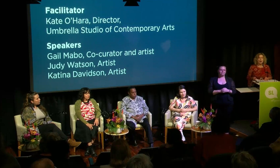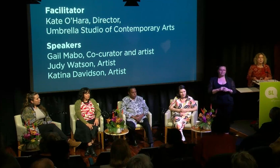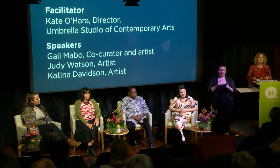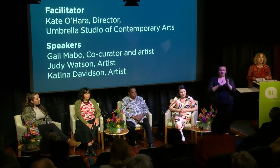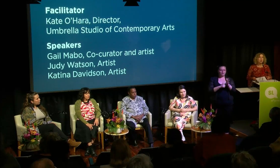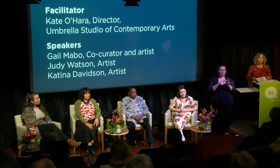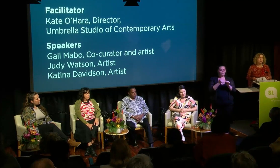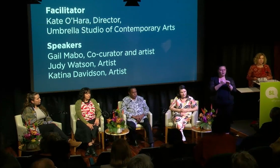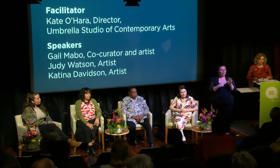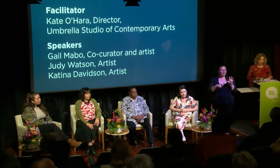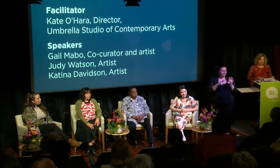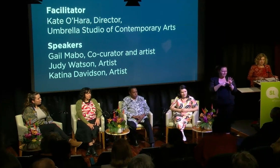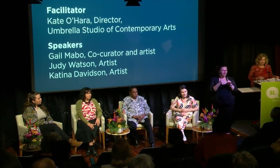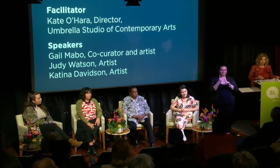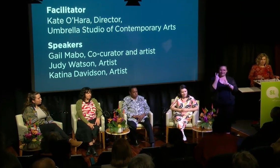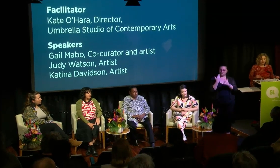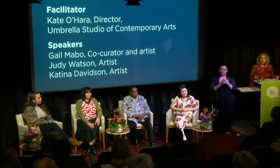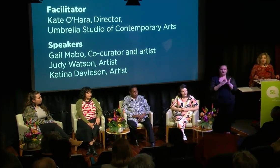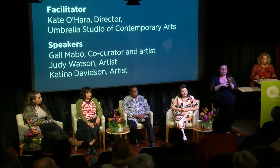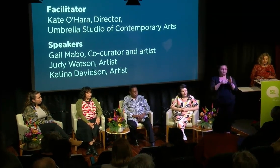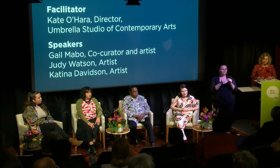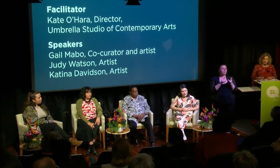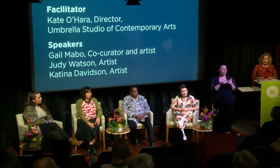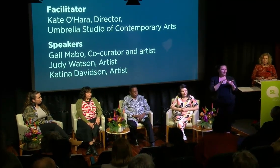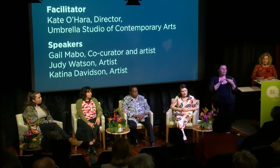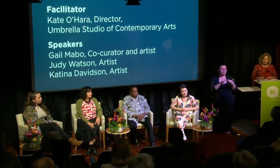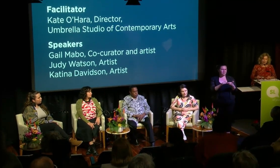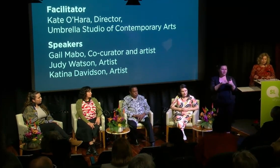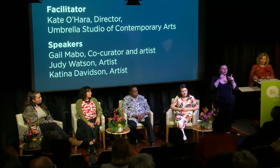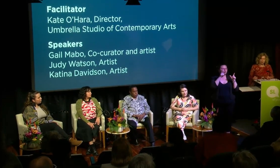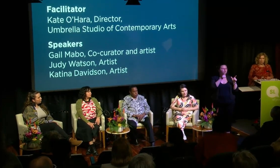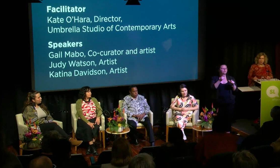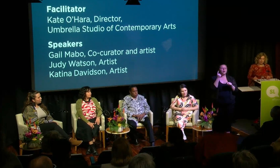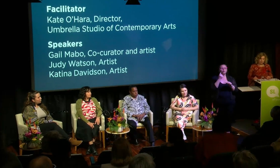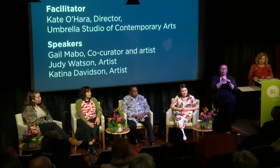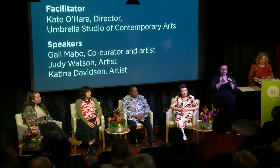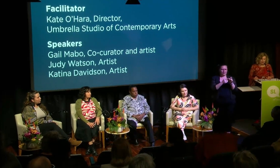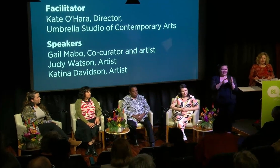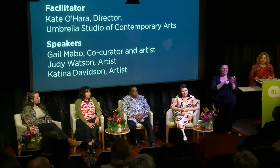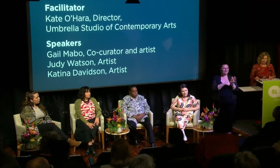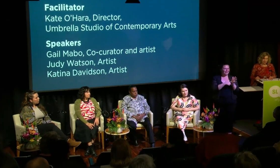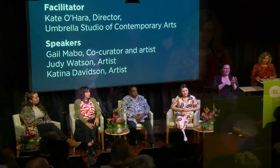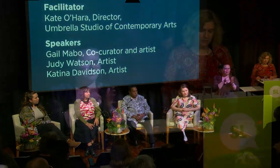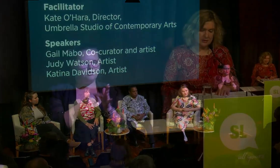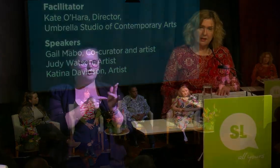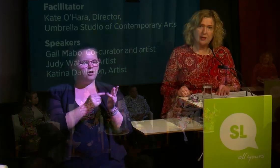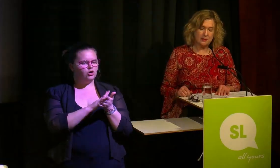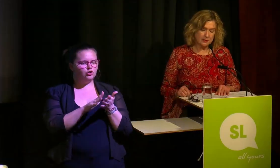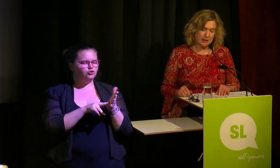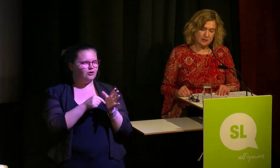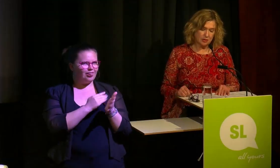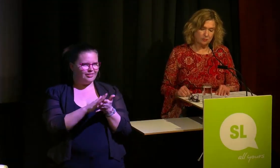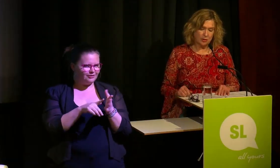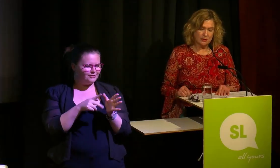Reflections on Mabo helps us to do this. Co-curated by Gail Mabo, Dr. Jonathan McBurney and Kelly Williams,